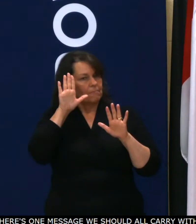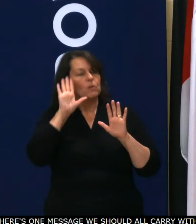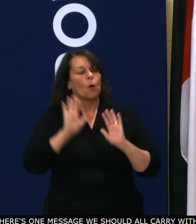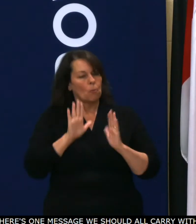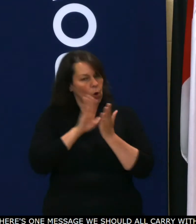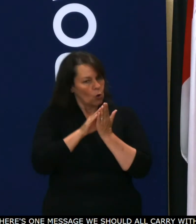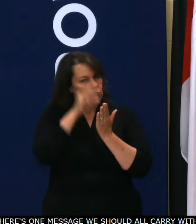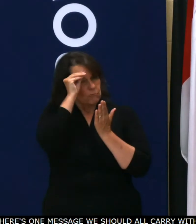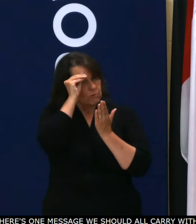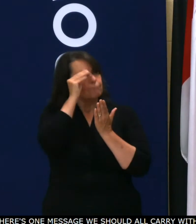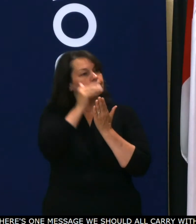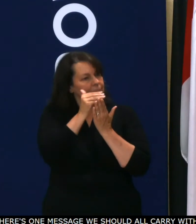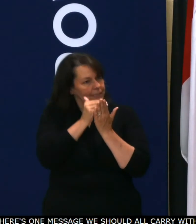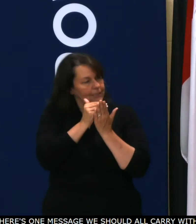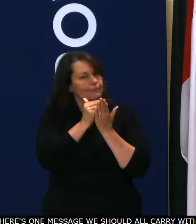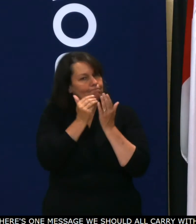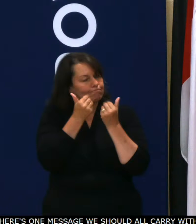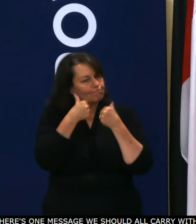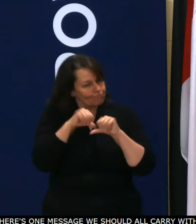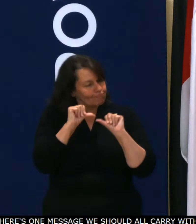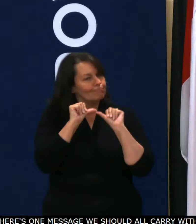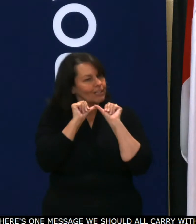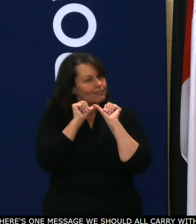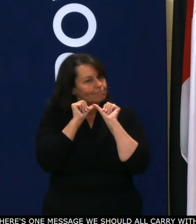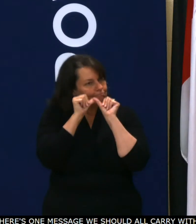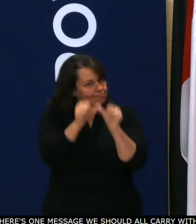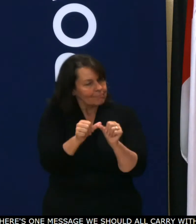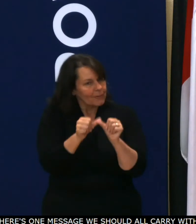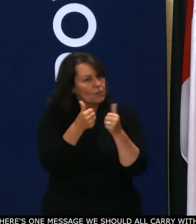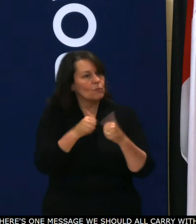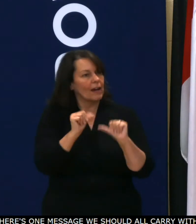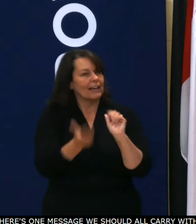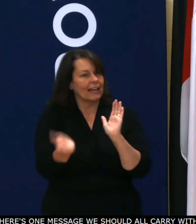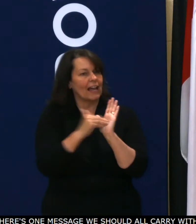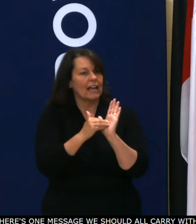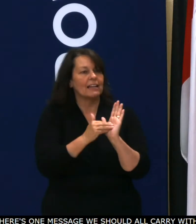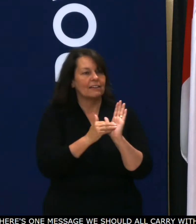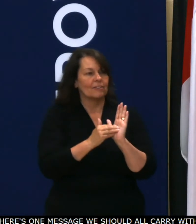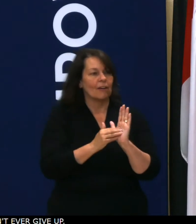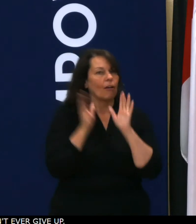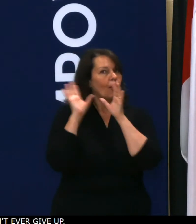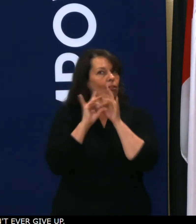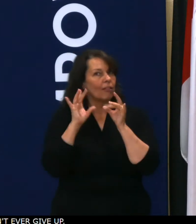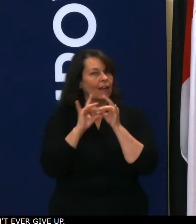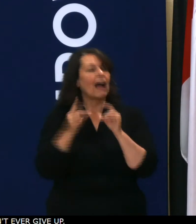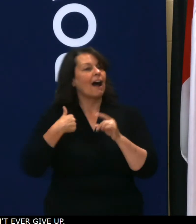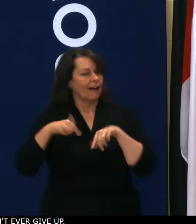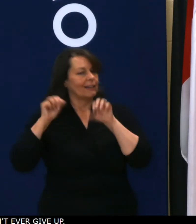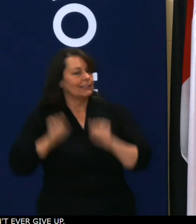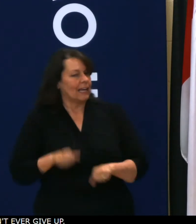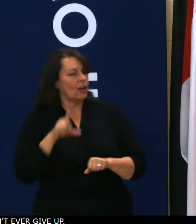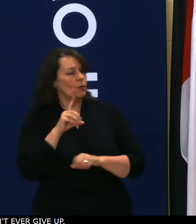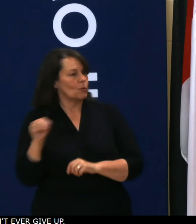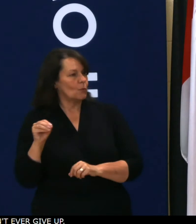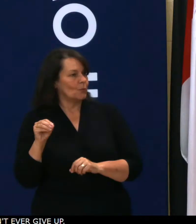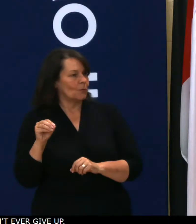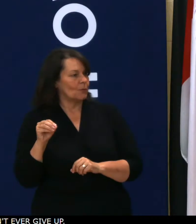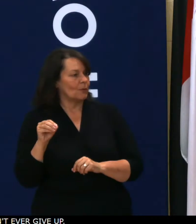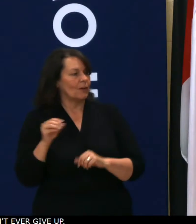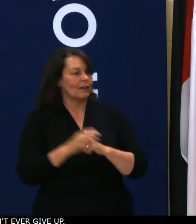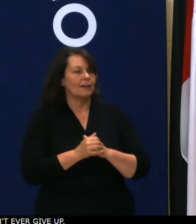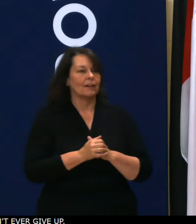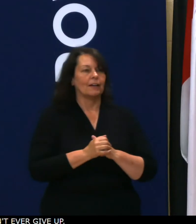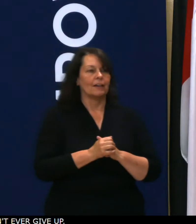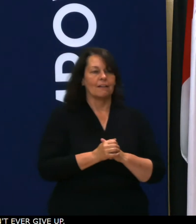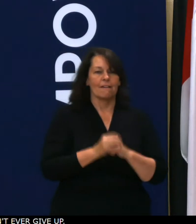lessons, and try again. Just keep telling yourself, I can do it. These powerful words, I